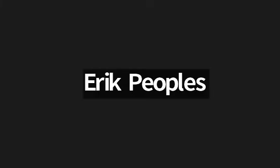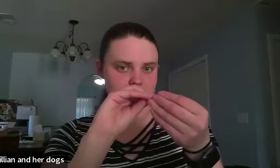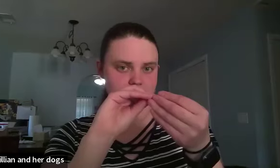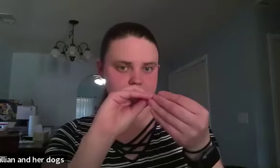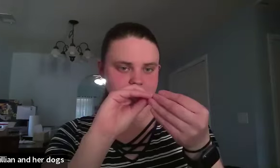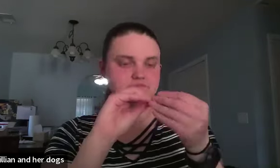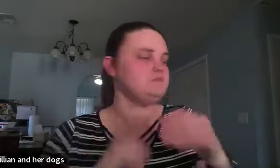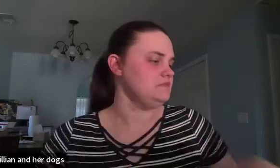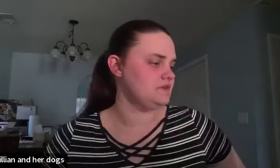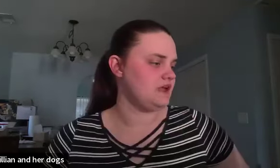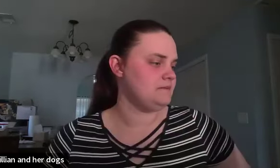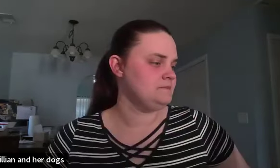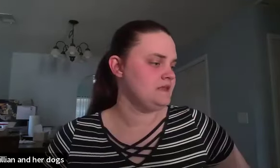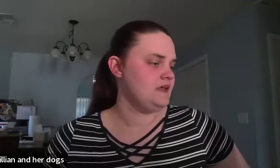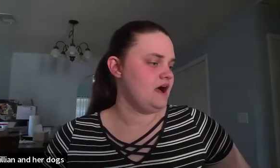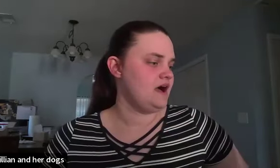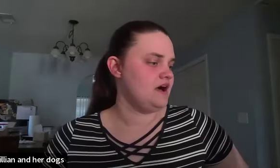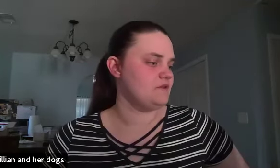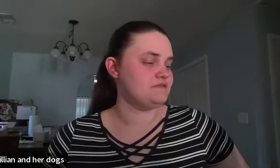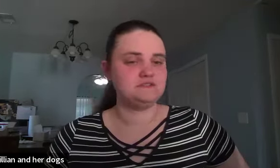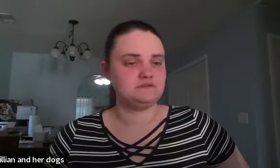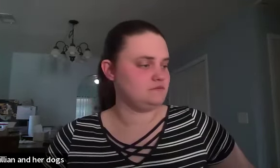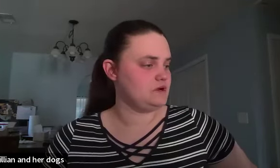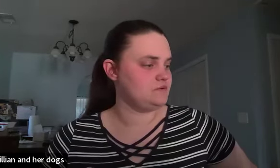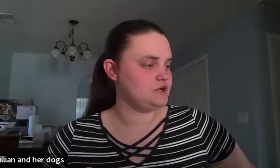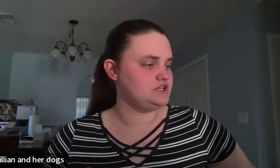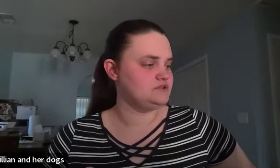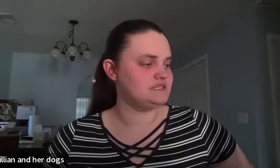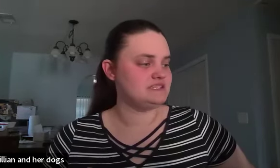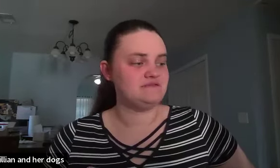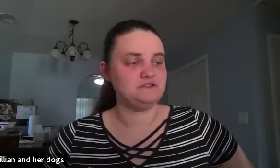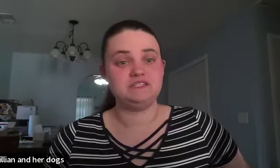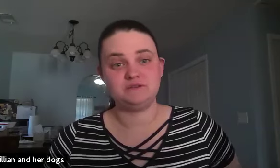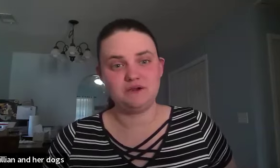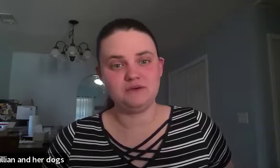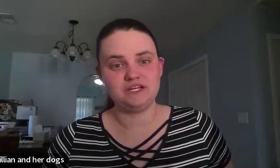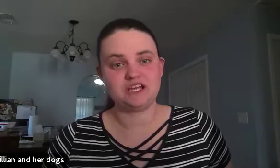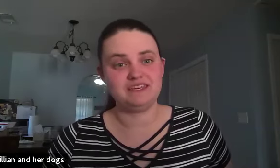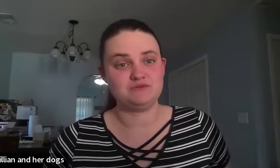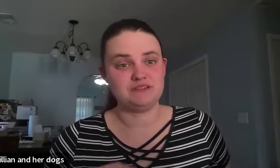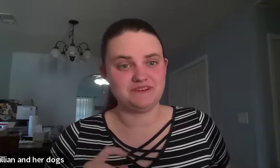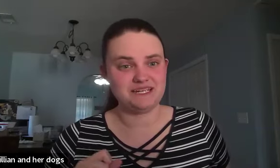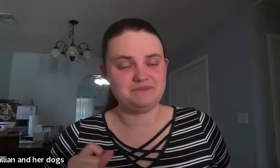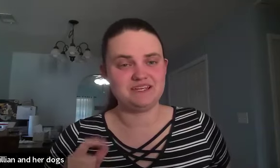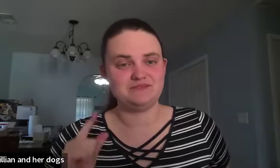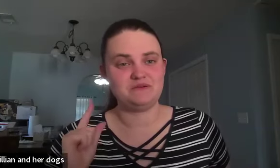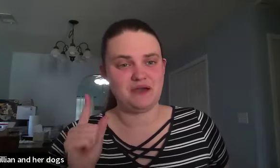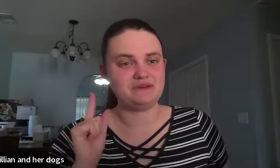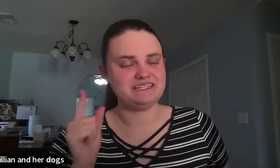number. Okay. The first one we're going to do is the sign for zero, which I think is really funny because that one is